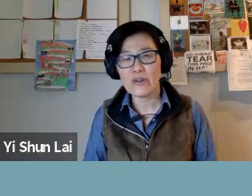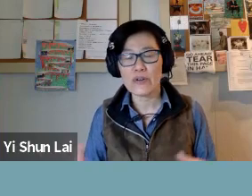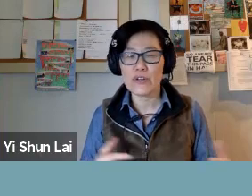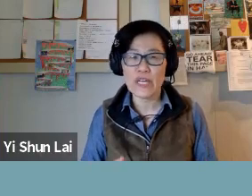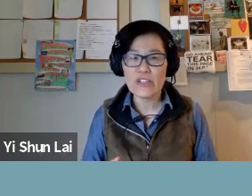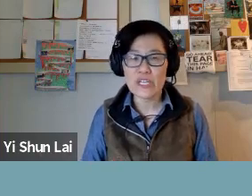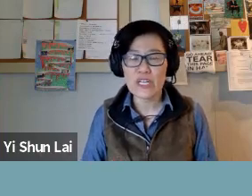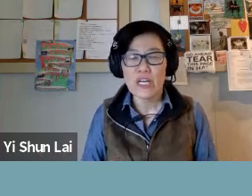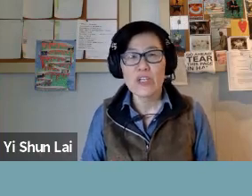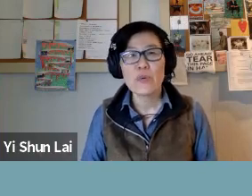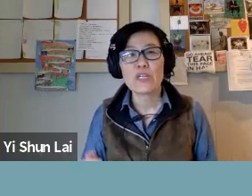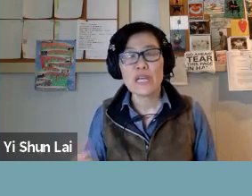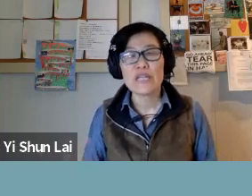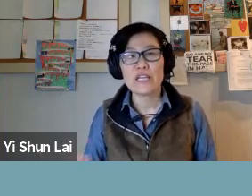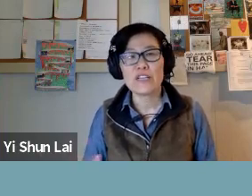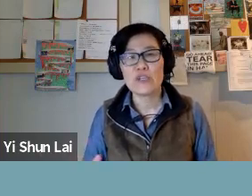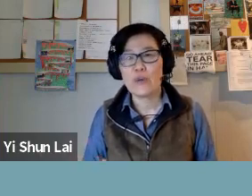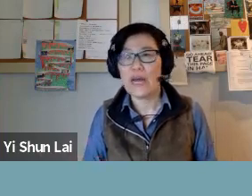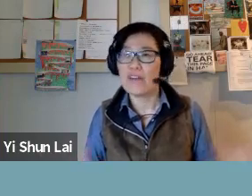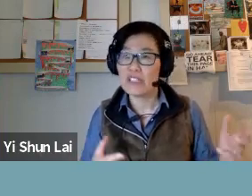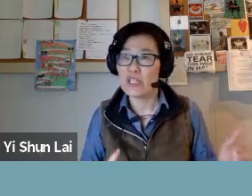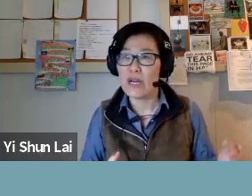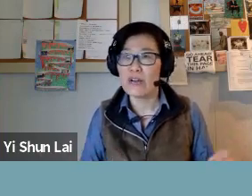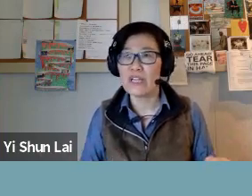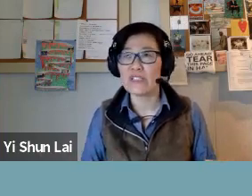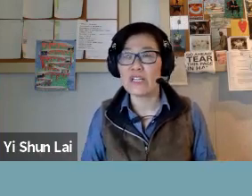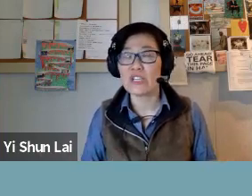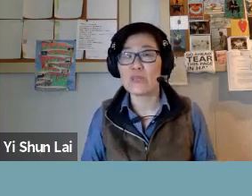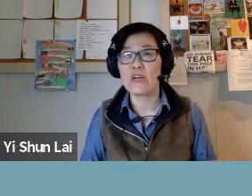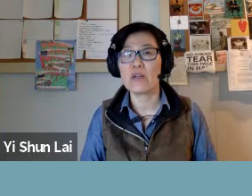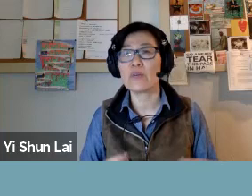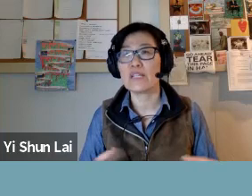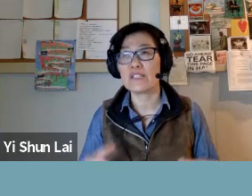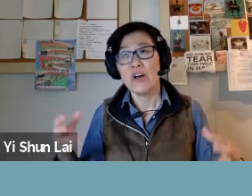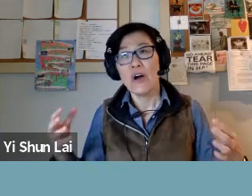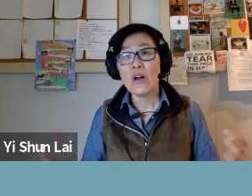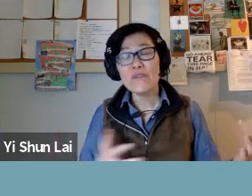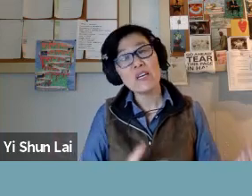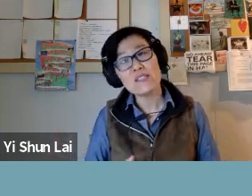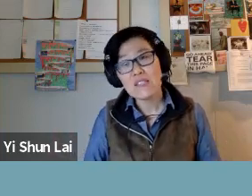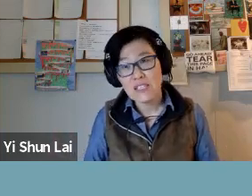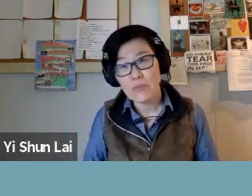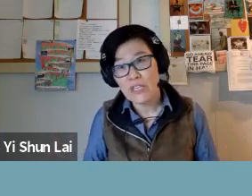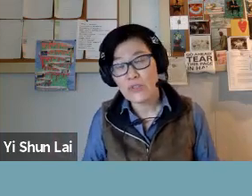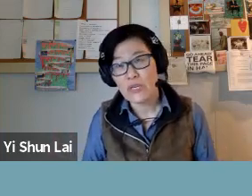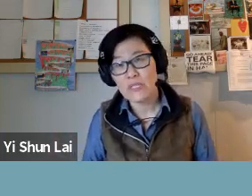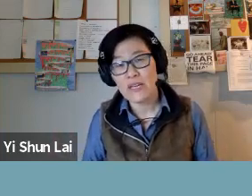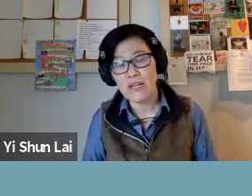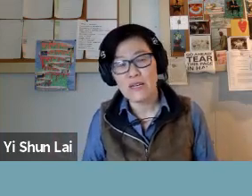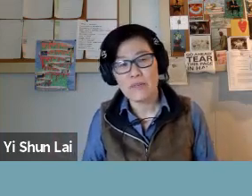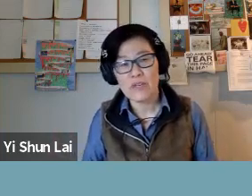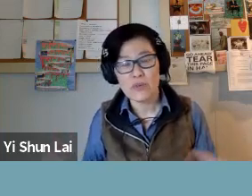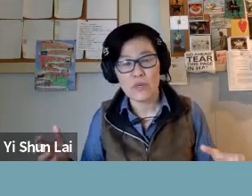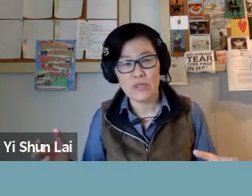an editor or you're an agent, you are likely to have a slush pile, and that slush pile comprises all of the unsolicited manuscripts